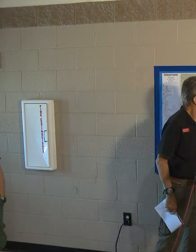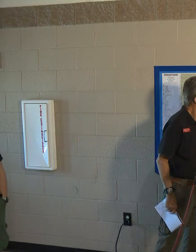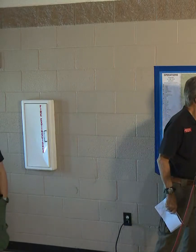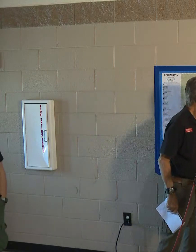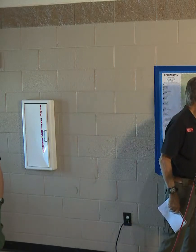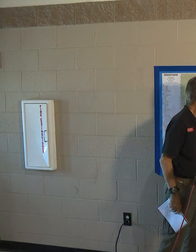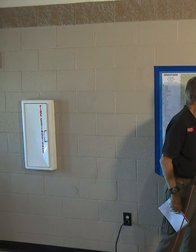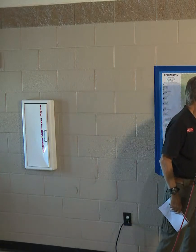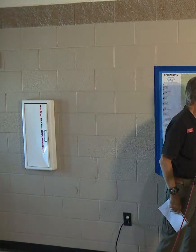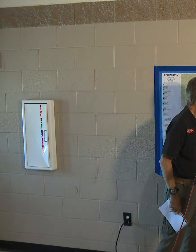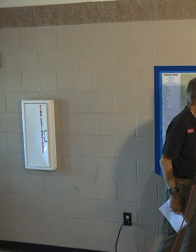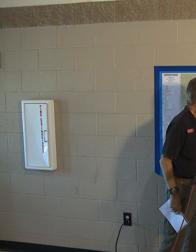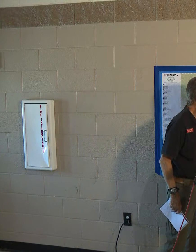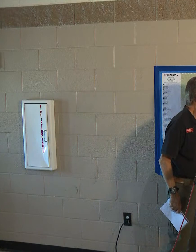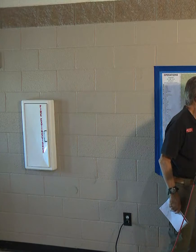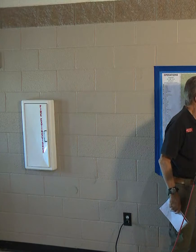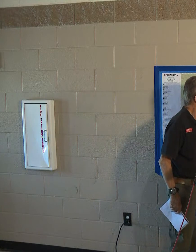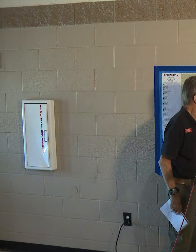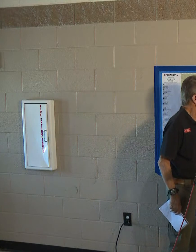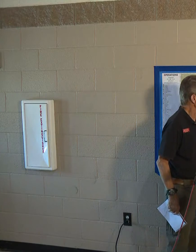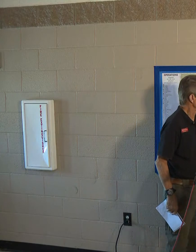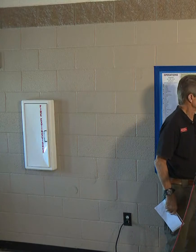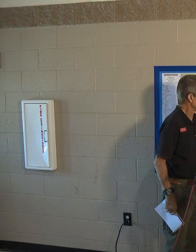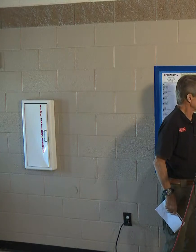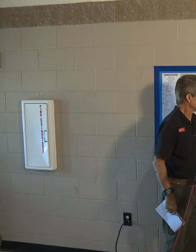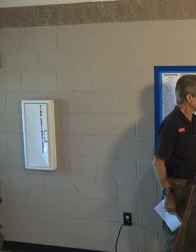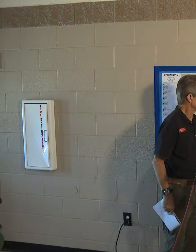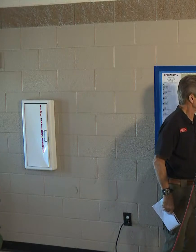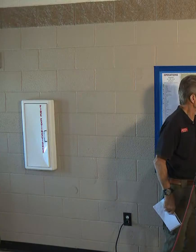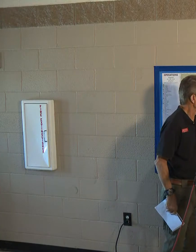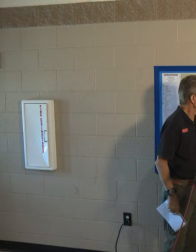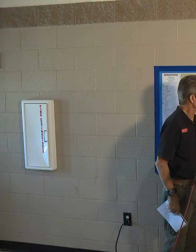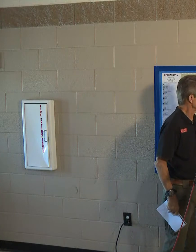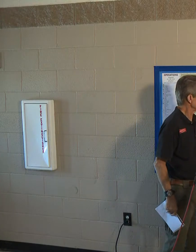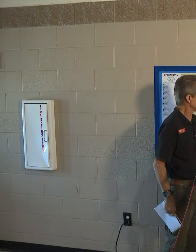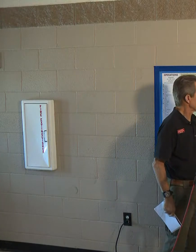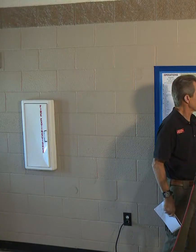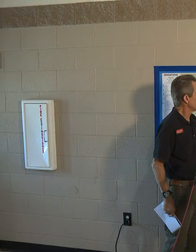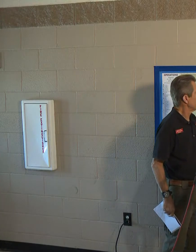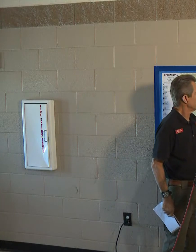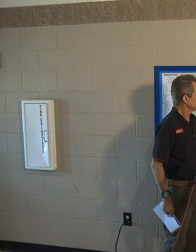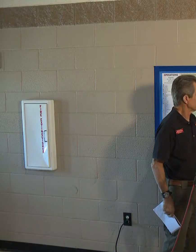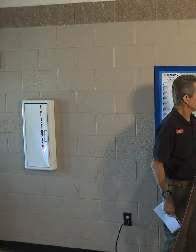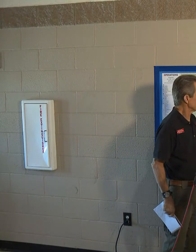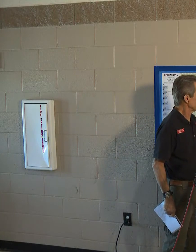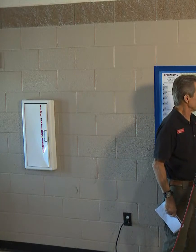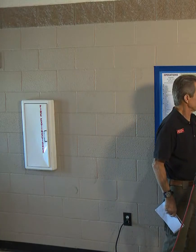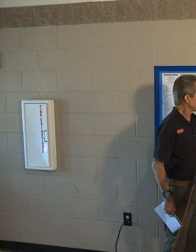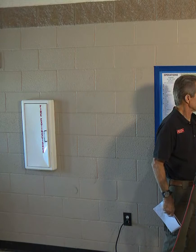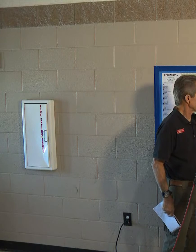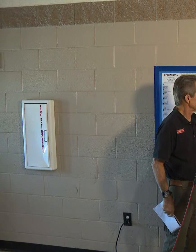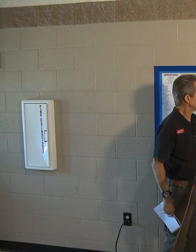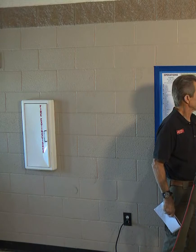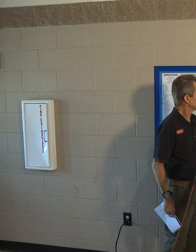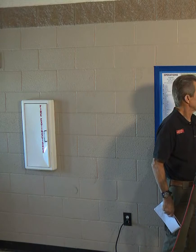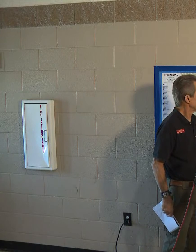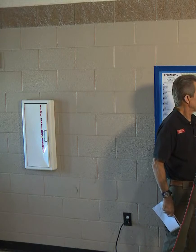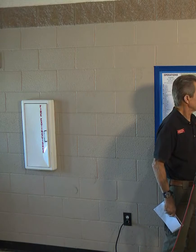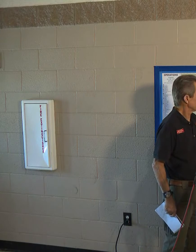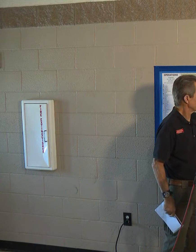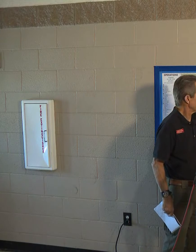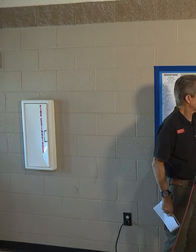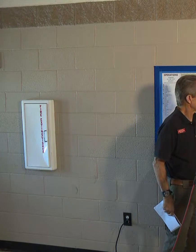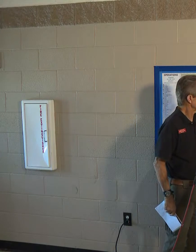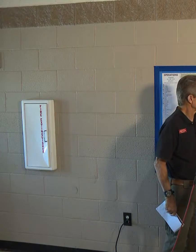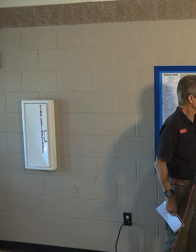here? The X's are a dozer line, mechanical grade. Something line you guys put in? This was put in a couple days ago.